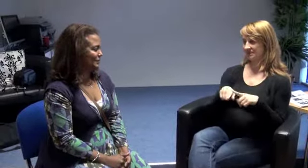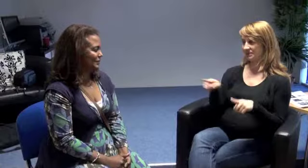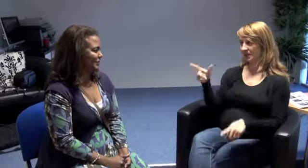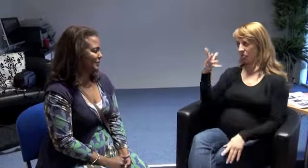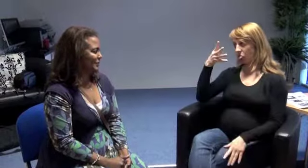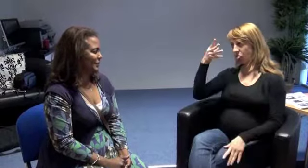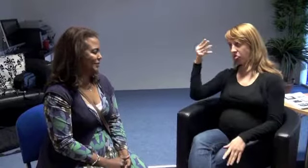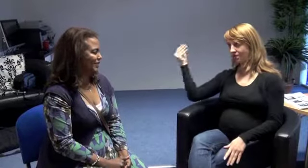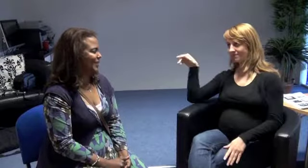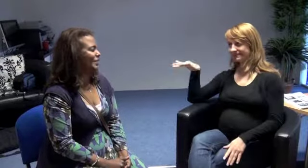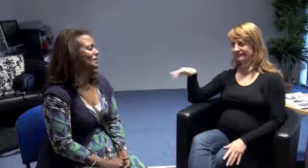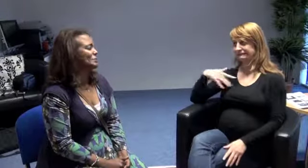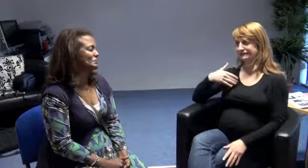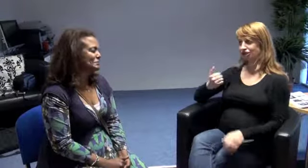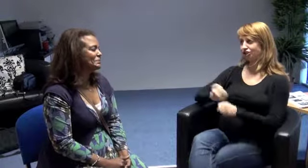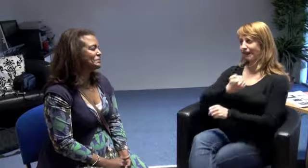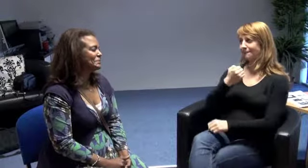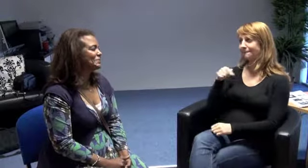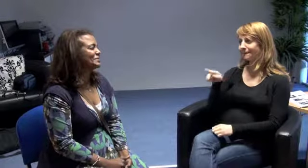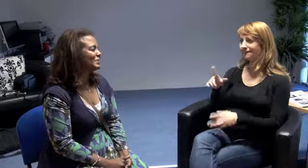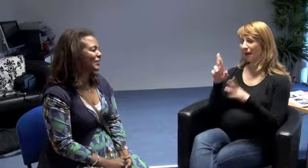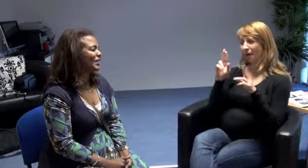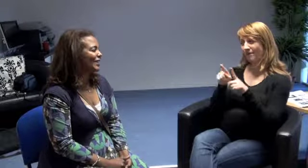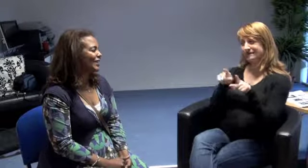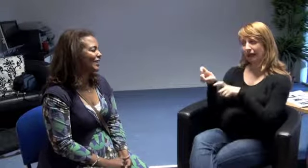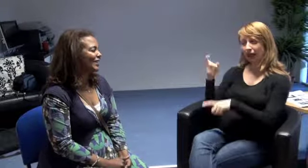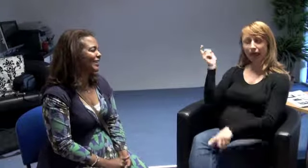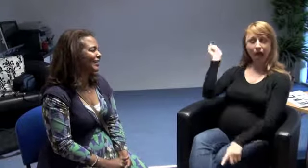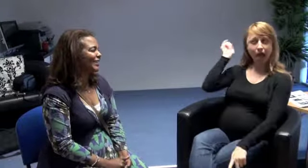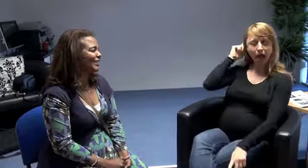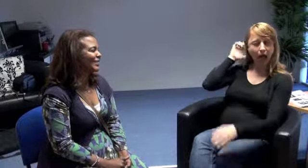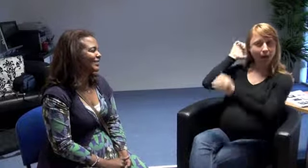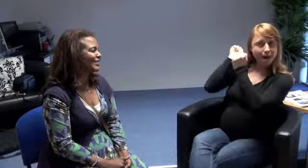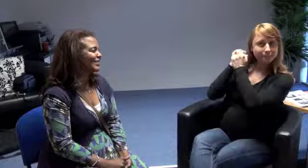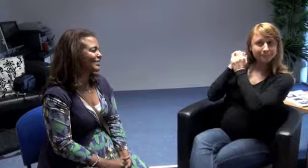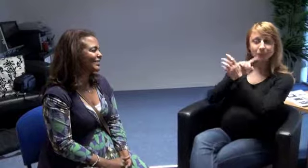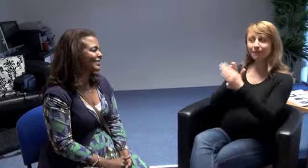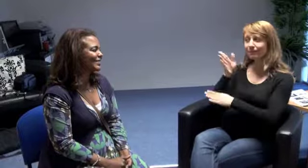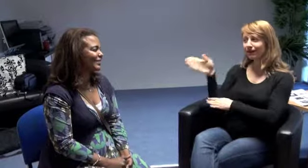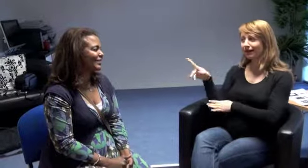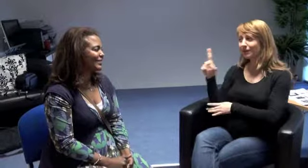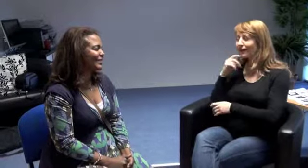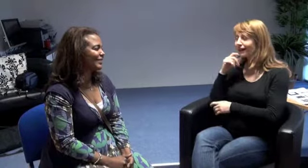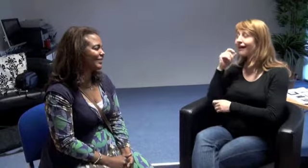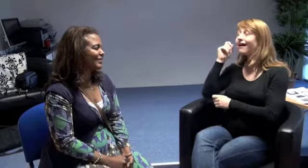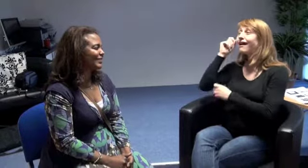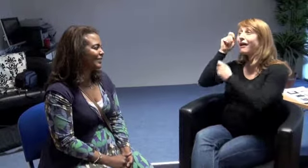last 12 years now, and so I have forgotten some of my Czech sign language, but I know it's still there in the back of my